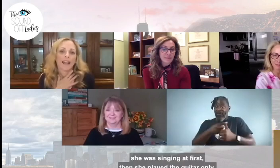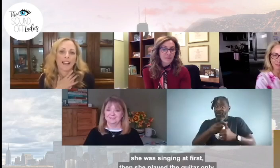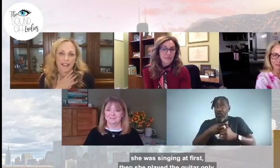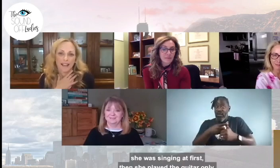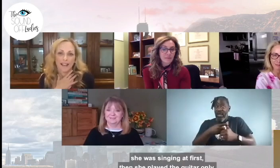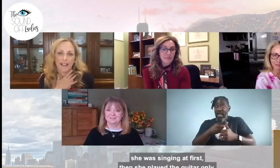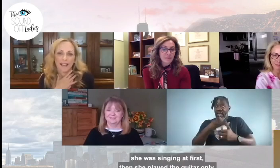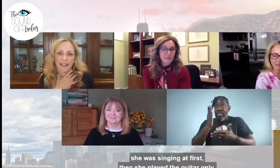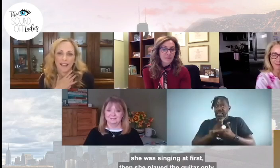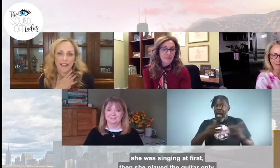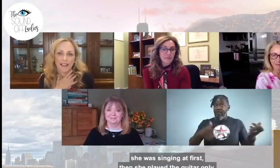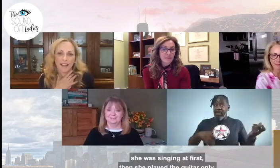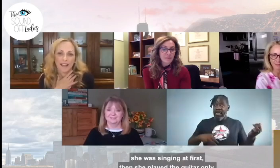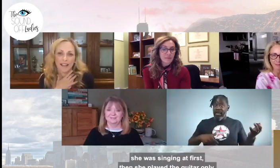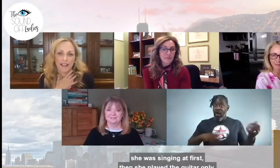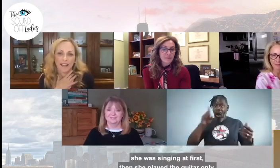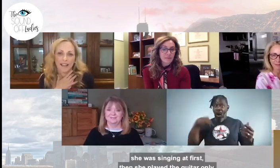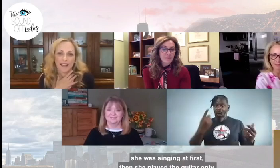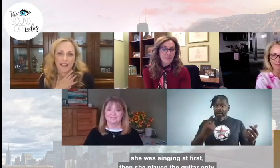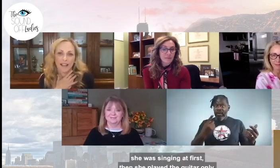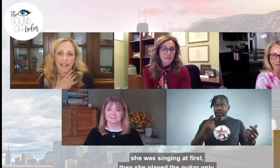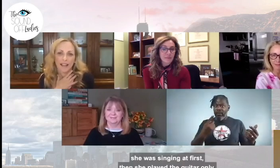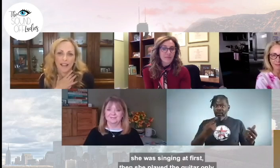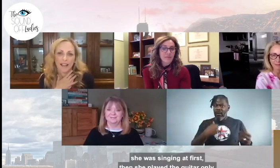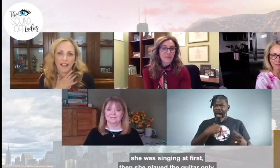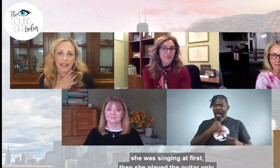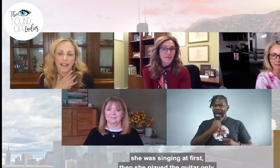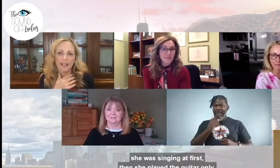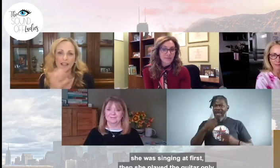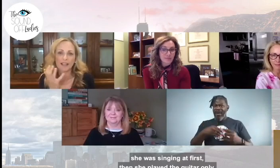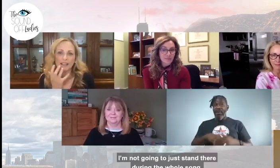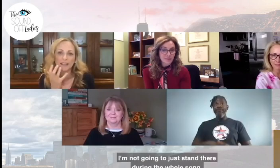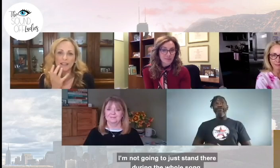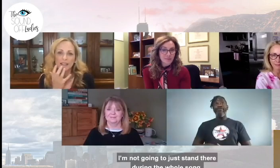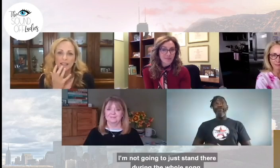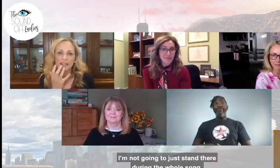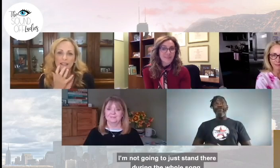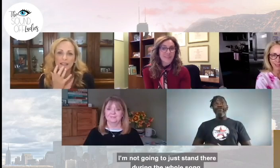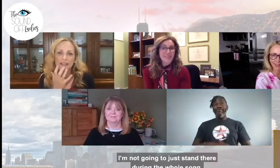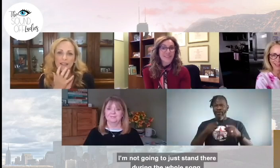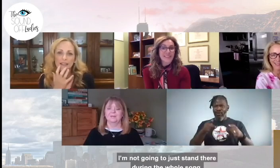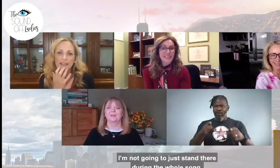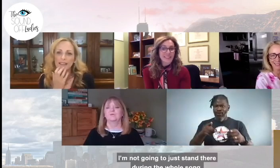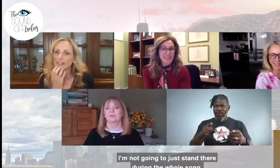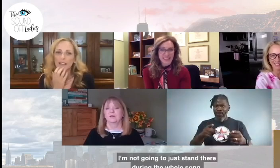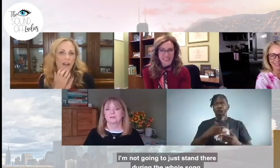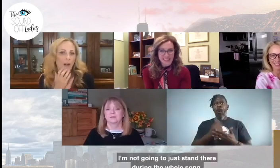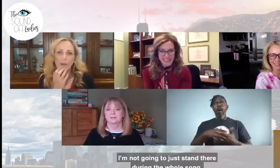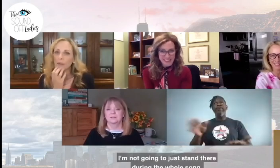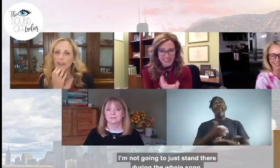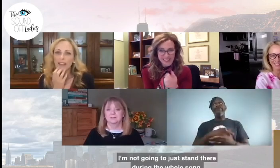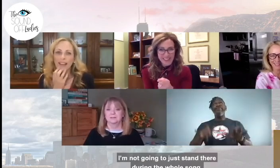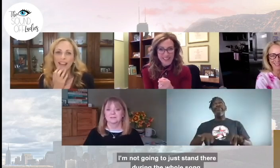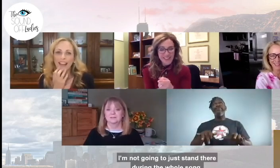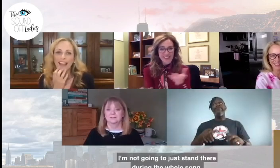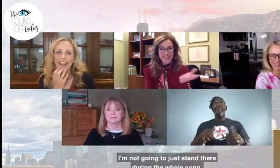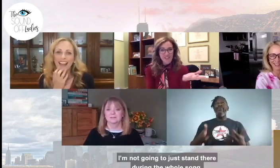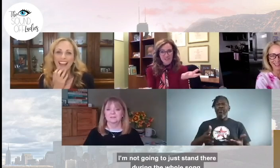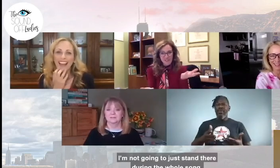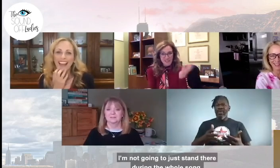was singing. At first, when she played the guitar only, I just stood there. I didn't want to just stand there during the